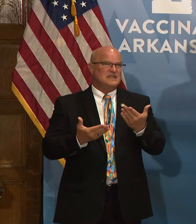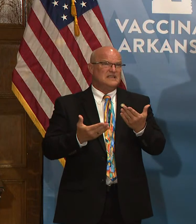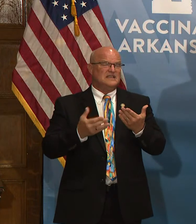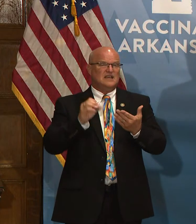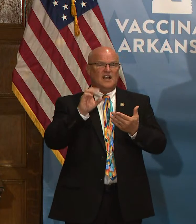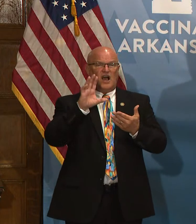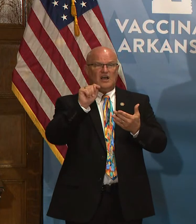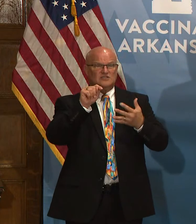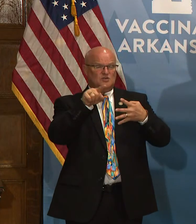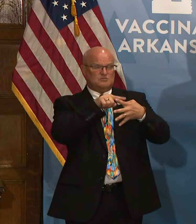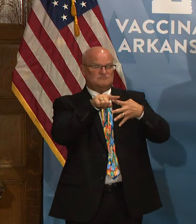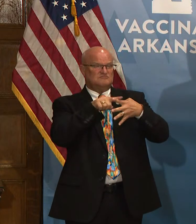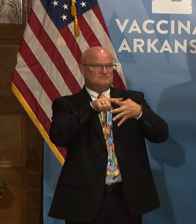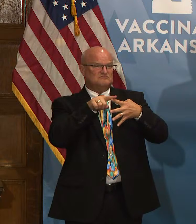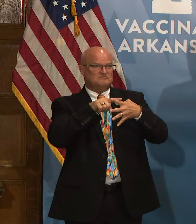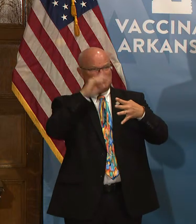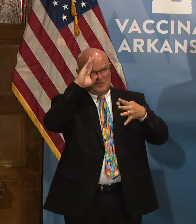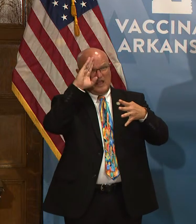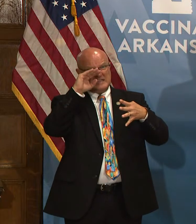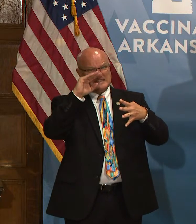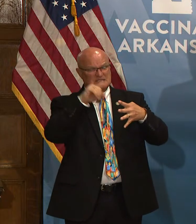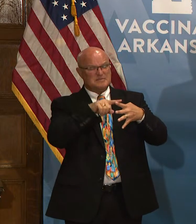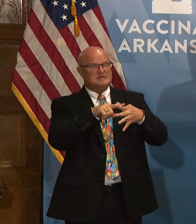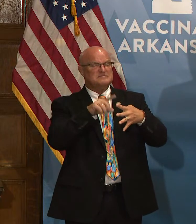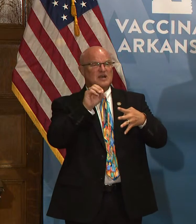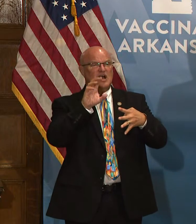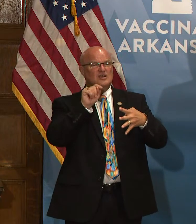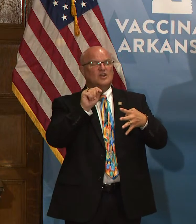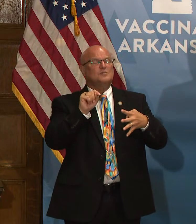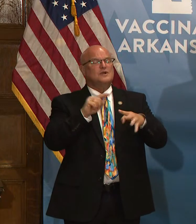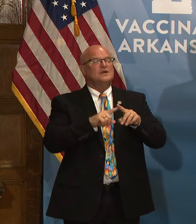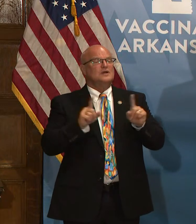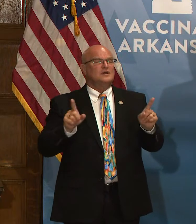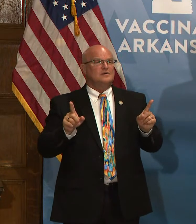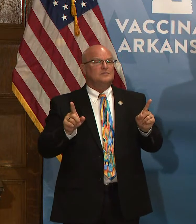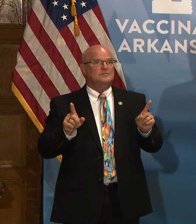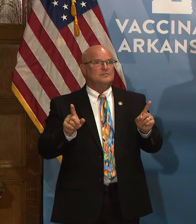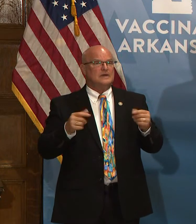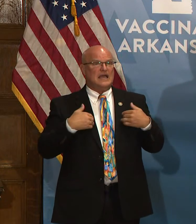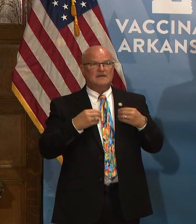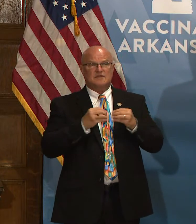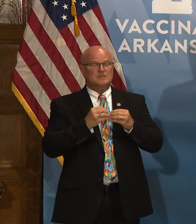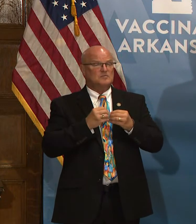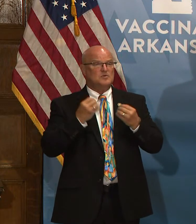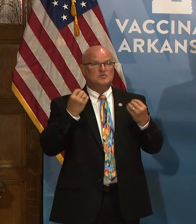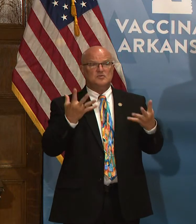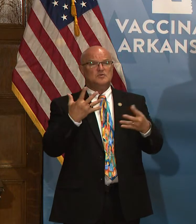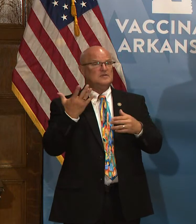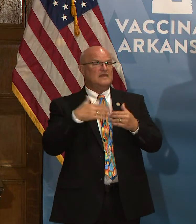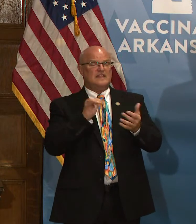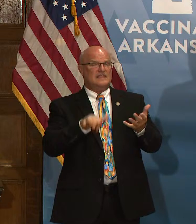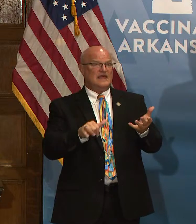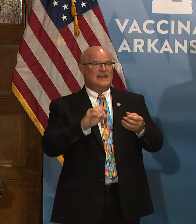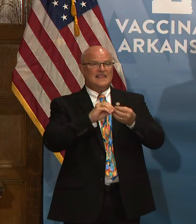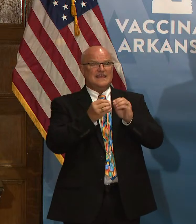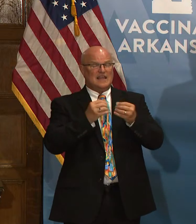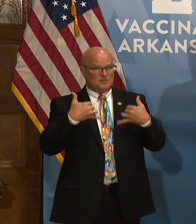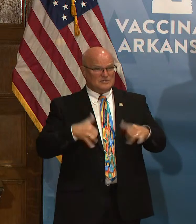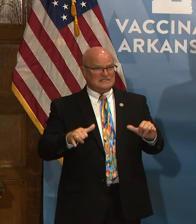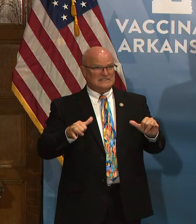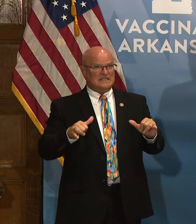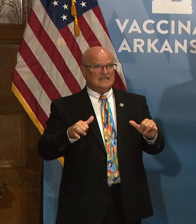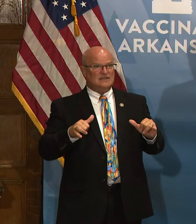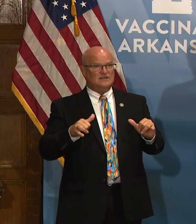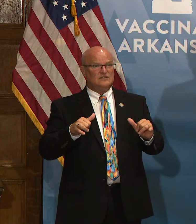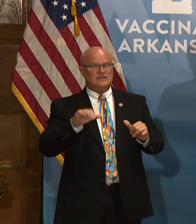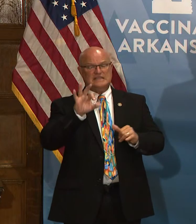in October is what we anticipate. But I don't have any more news other than that. The number is still